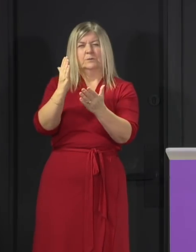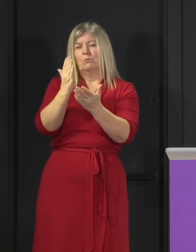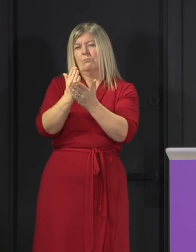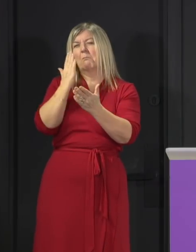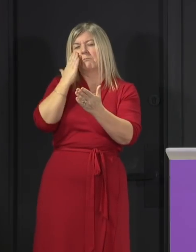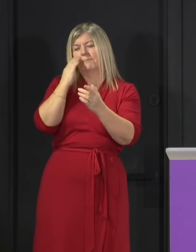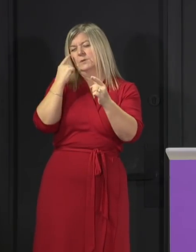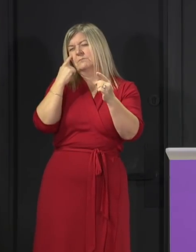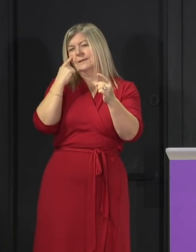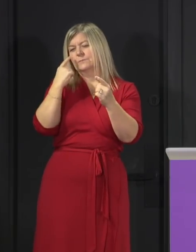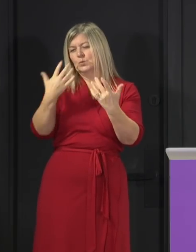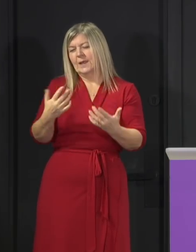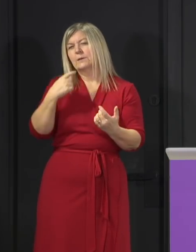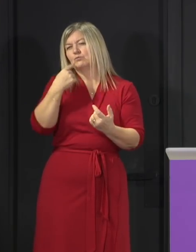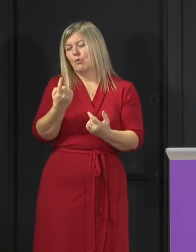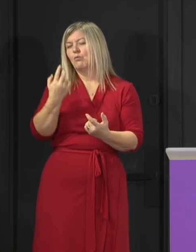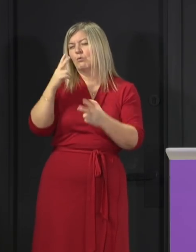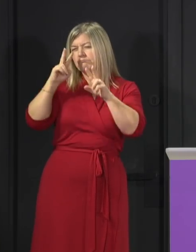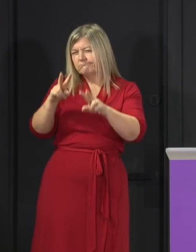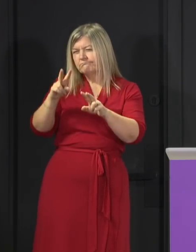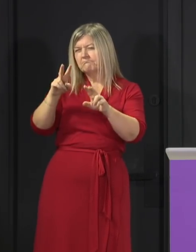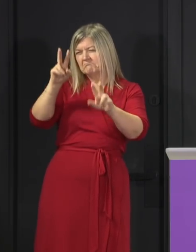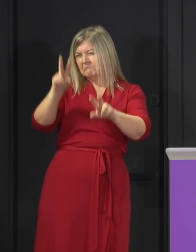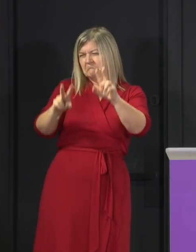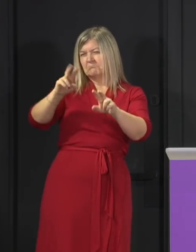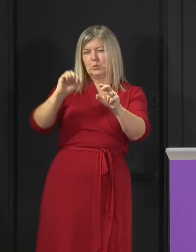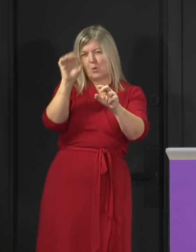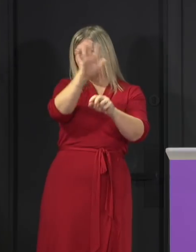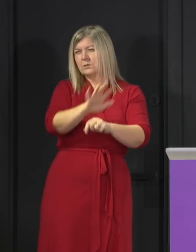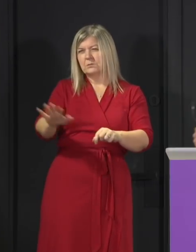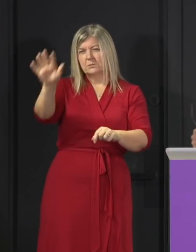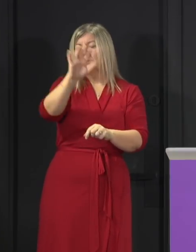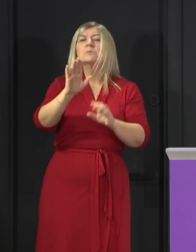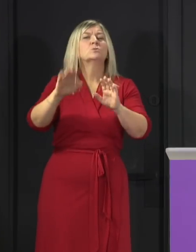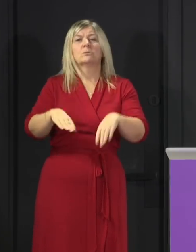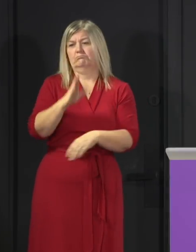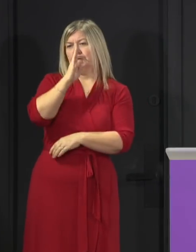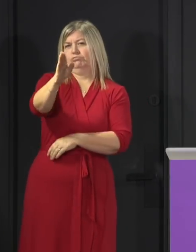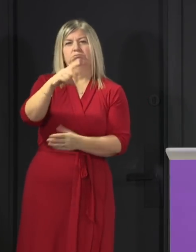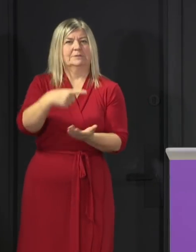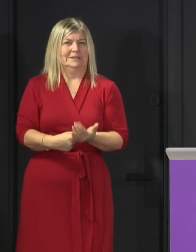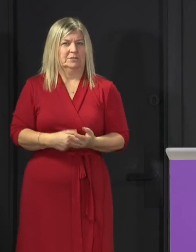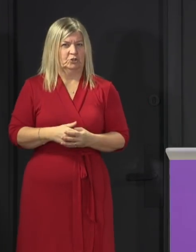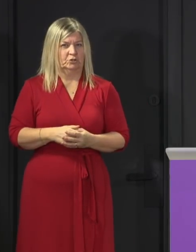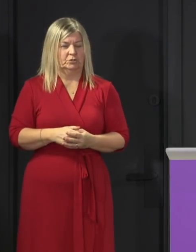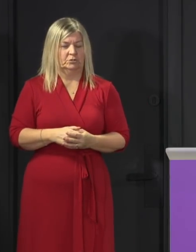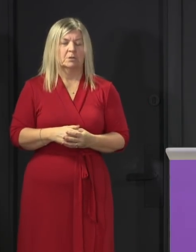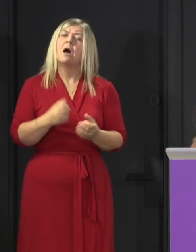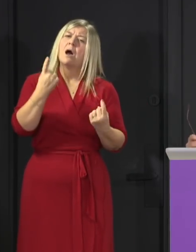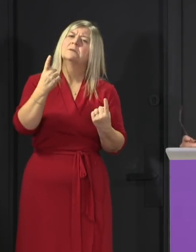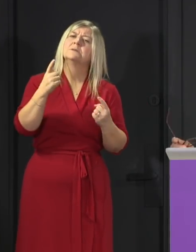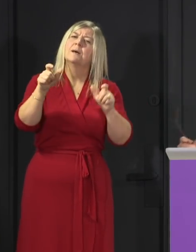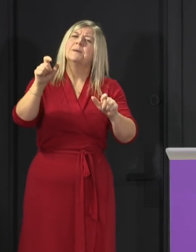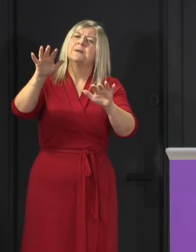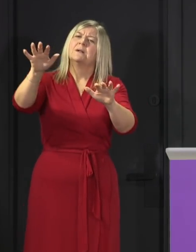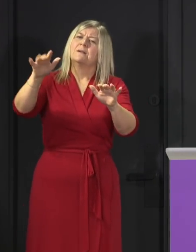areas today as well. These are not straightforward decisions, and I appreciate that people living with the consequences of them, it is far